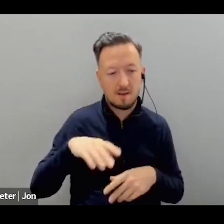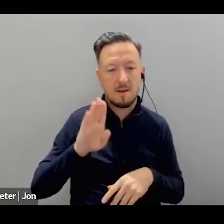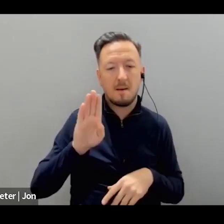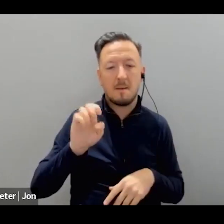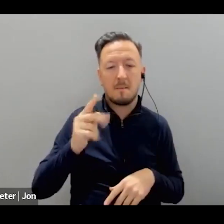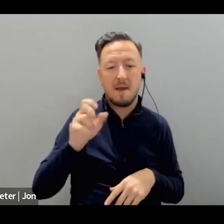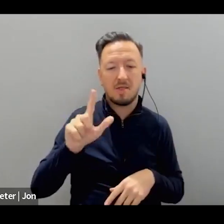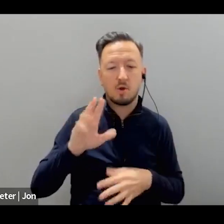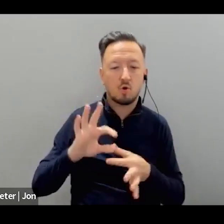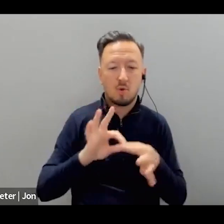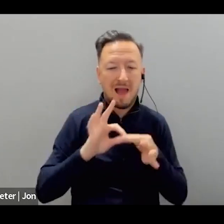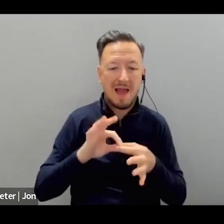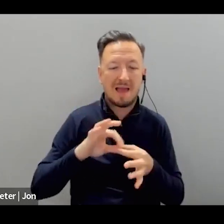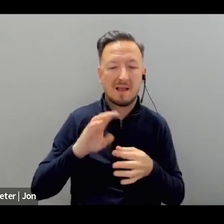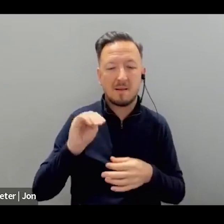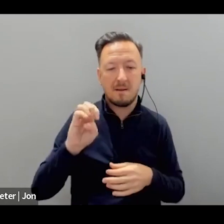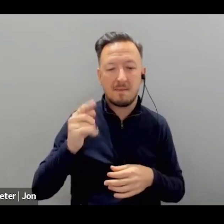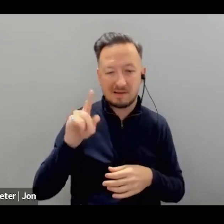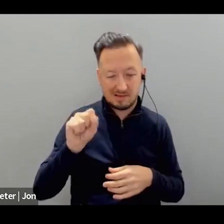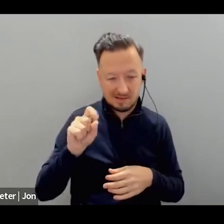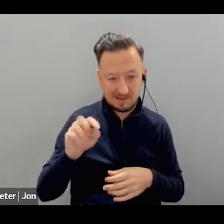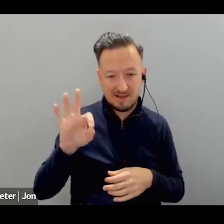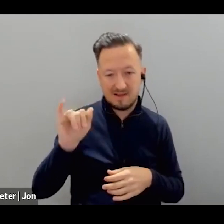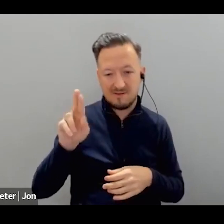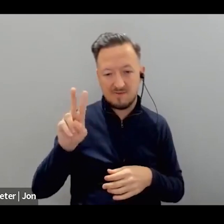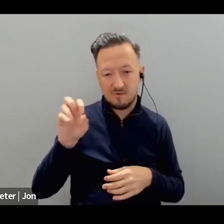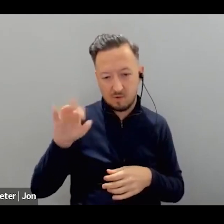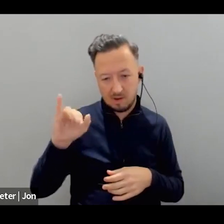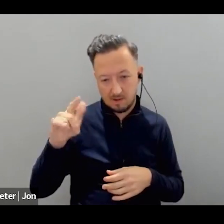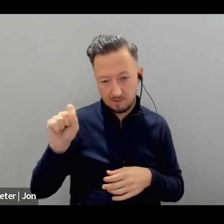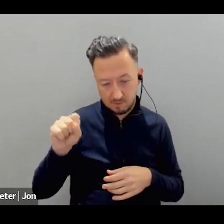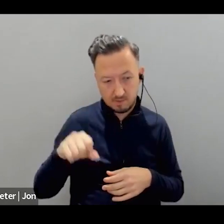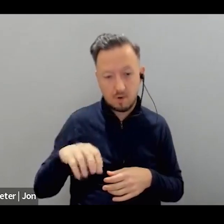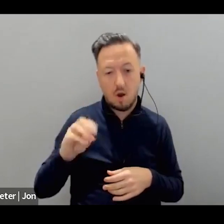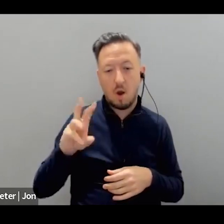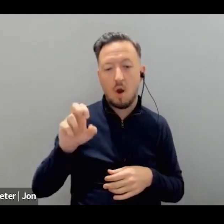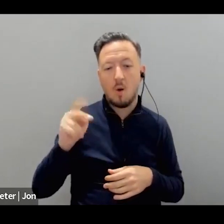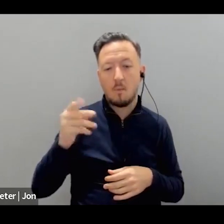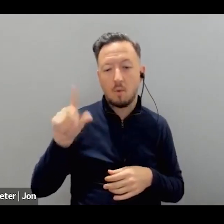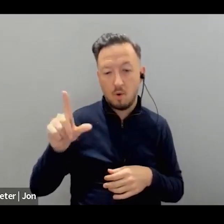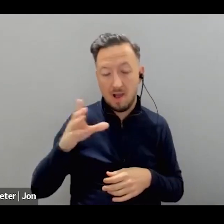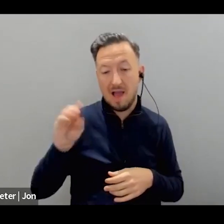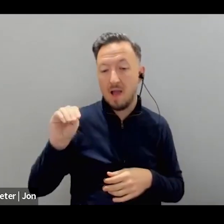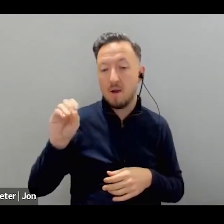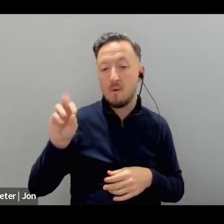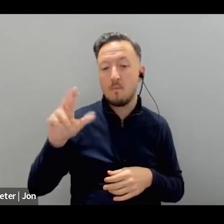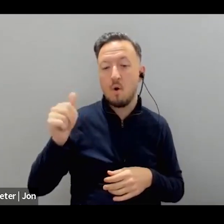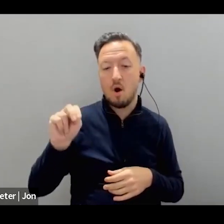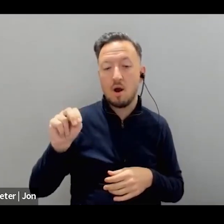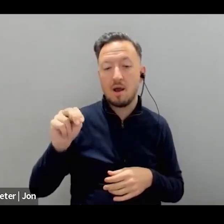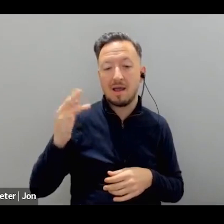Methodist, Fairview Ingalls, Swananoa Ingalls, Owen Pool, and Morgan Hill Baptist